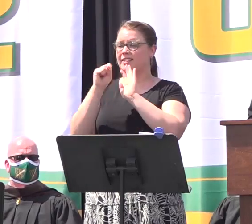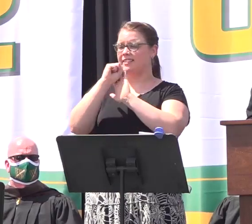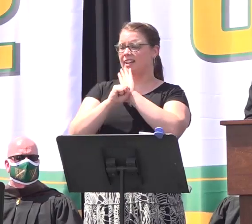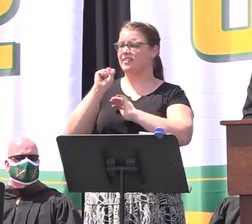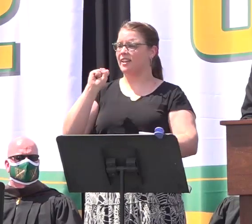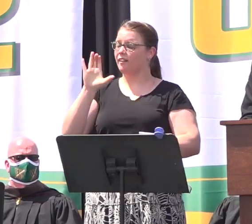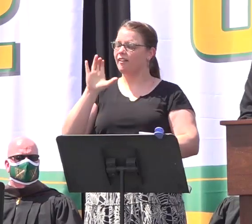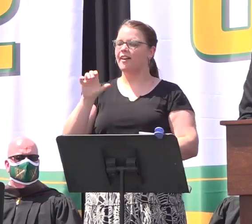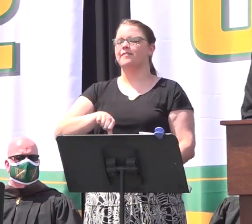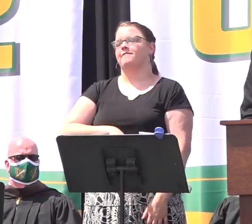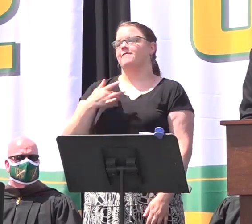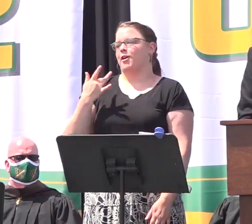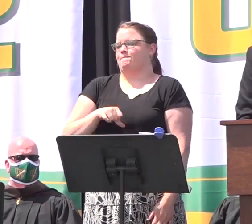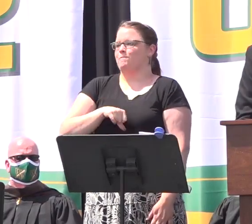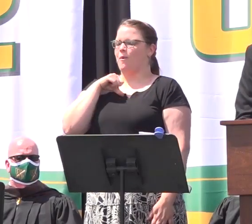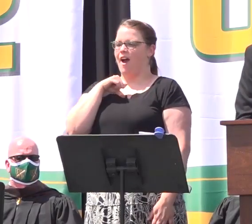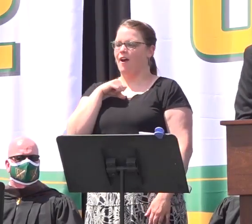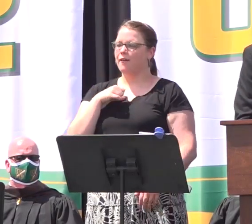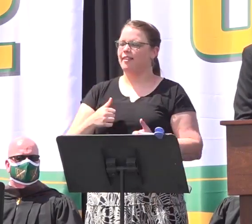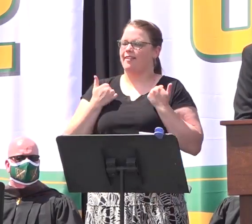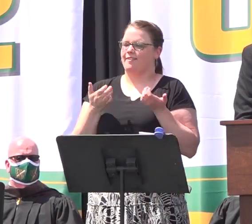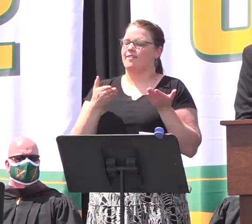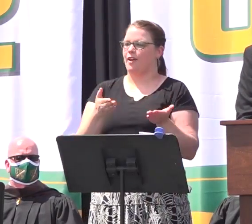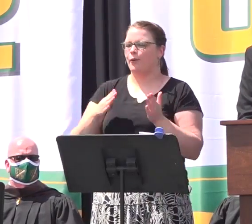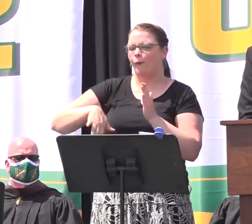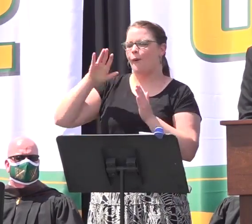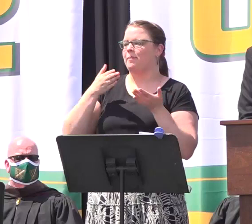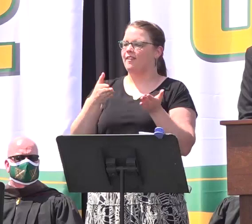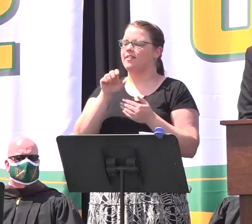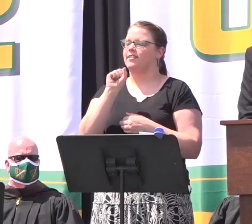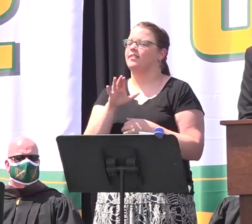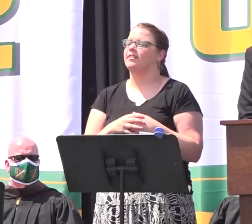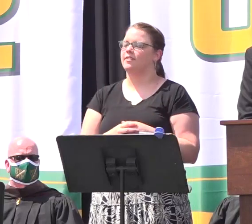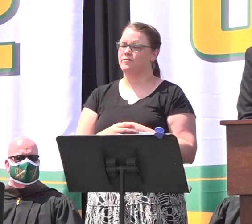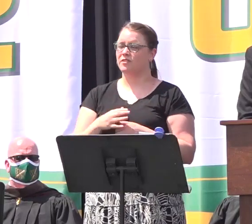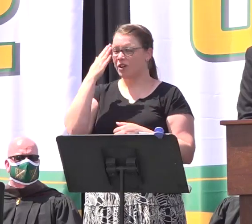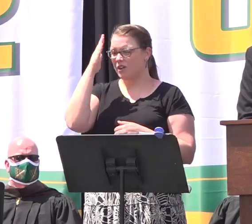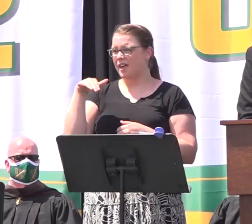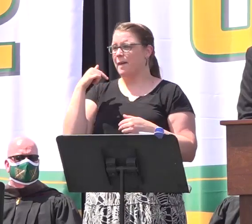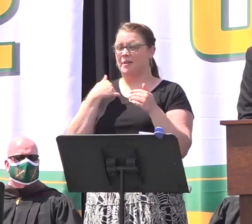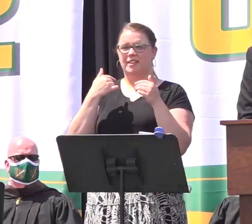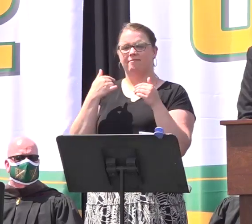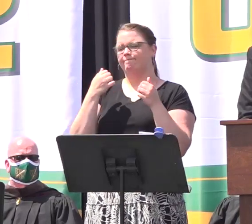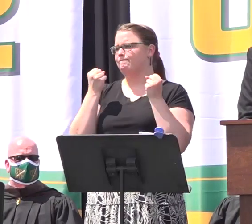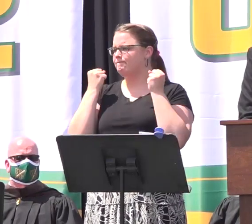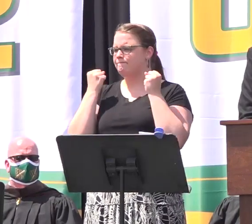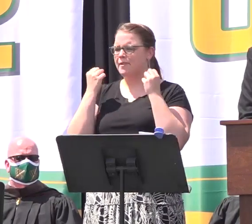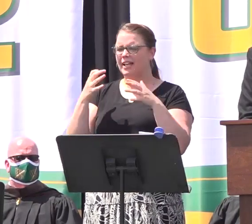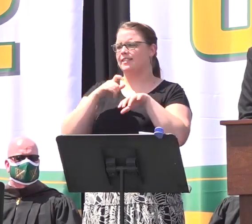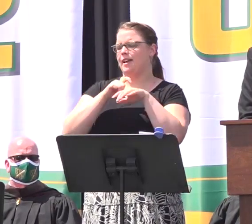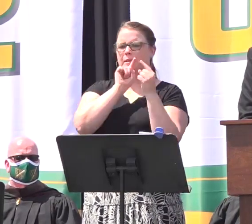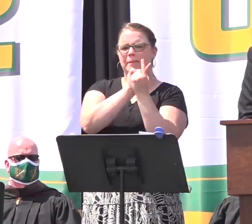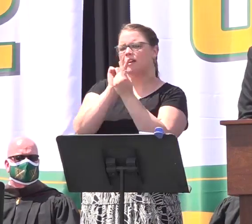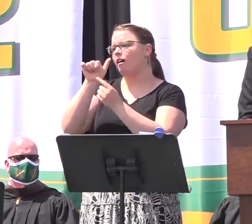I meet with a lot of people from around the world, and they're looking to invest millions, hundreds of millions, or billions of dollars someplace